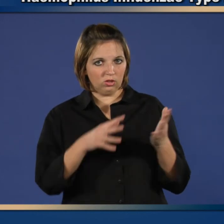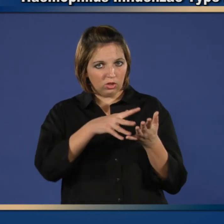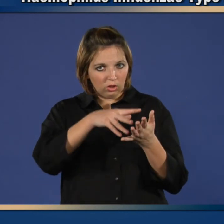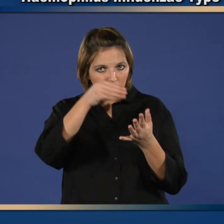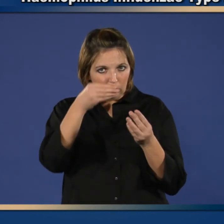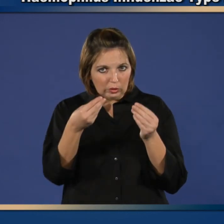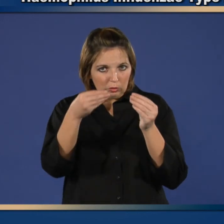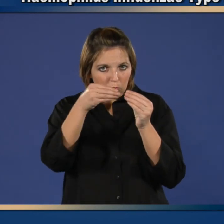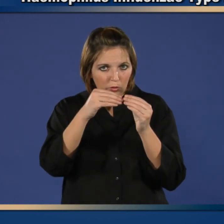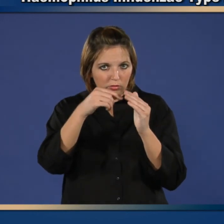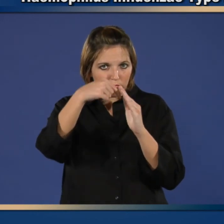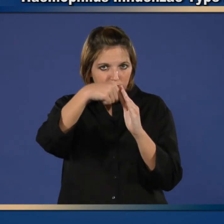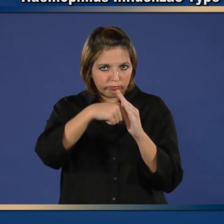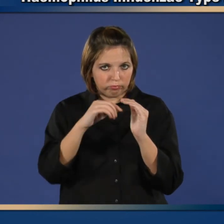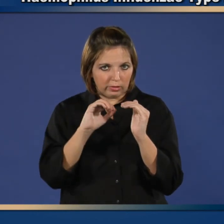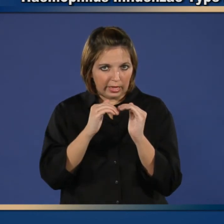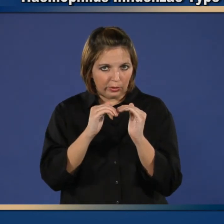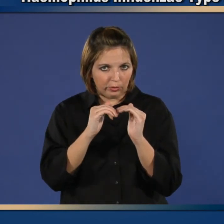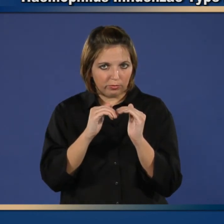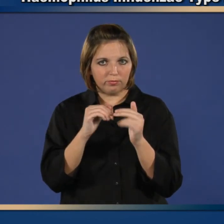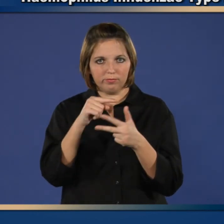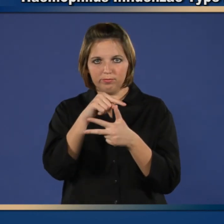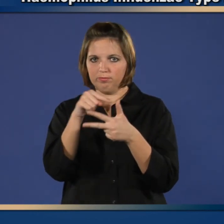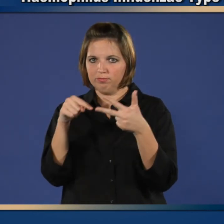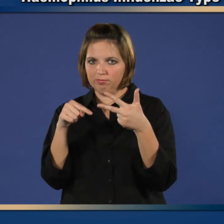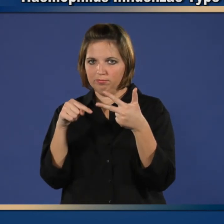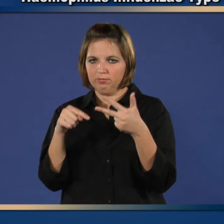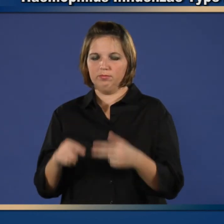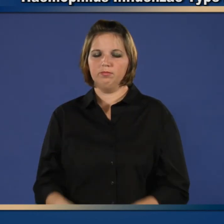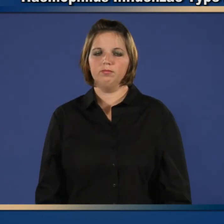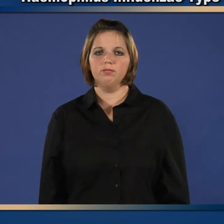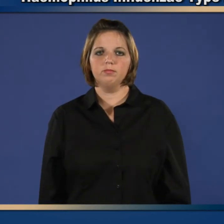7. How can I learn more?